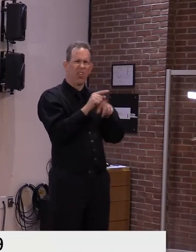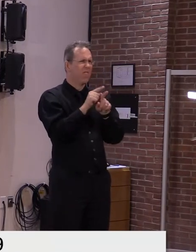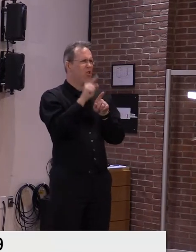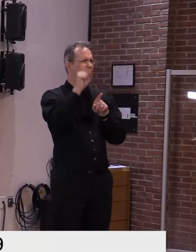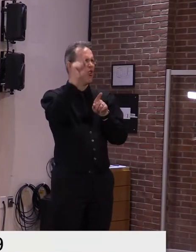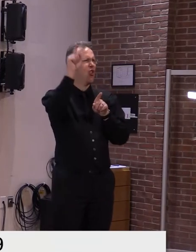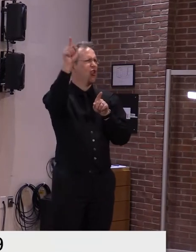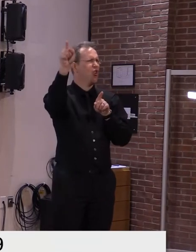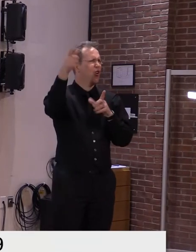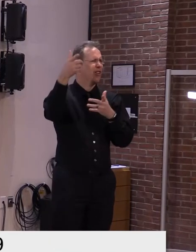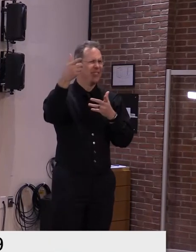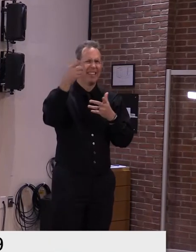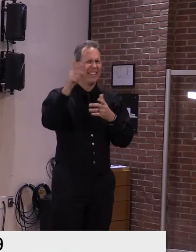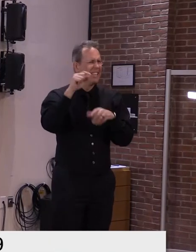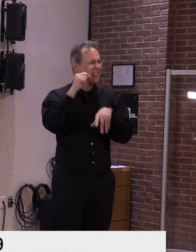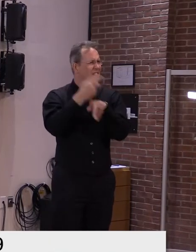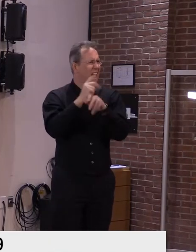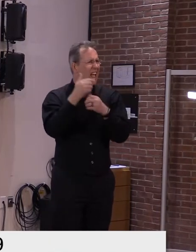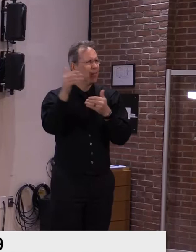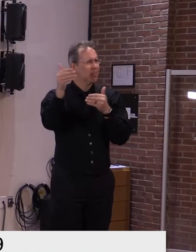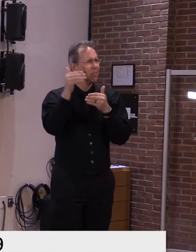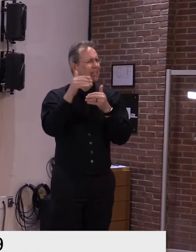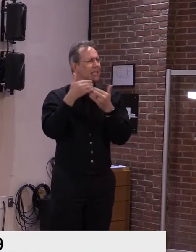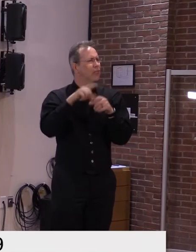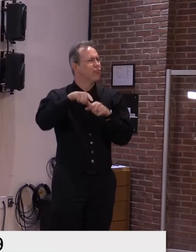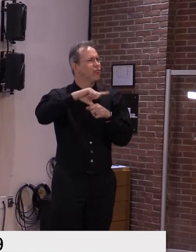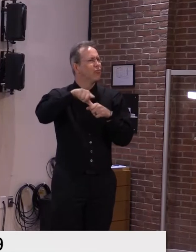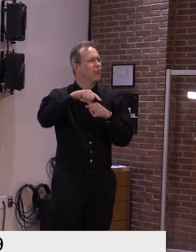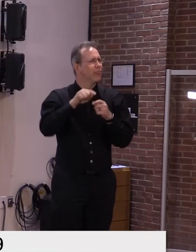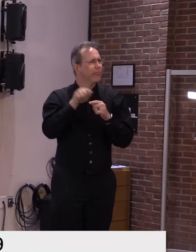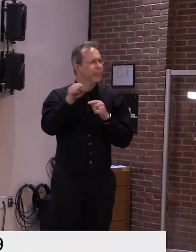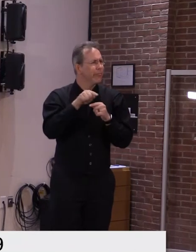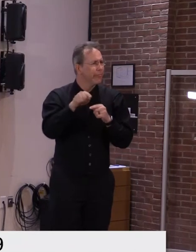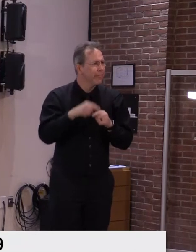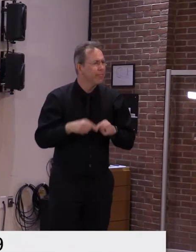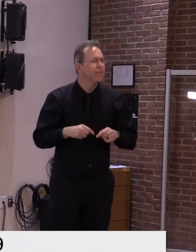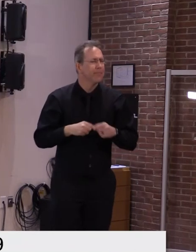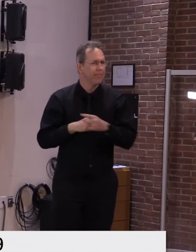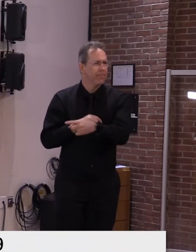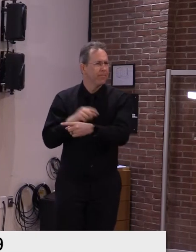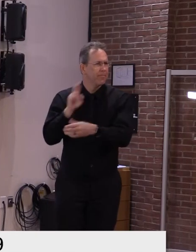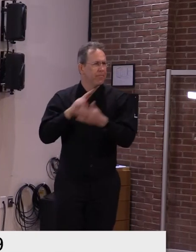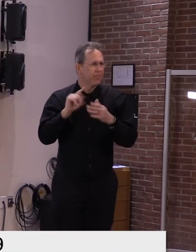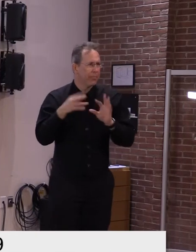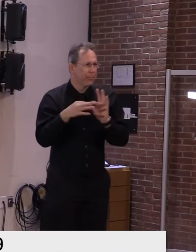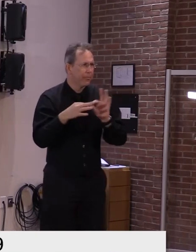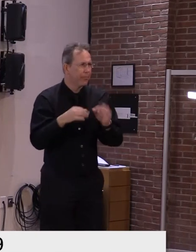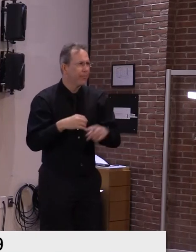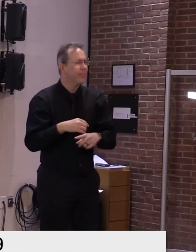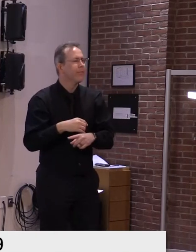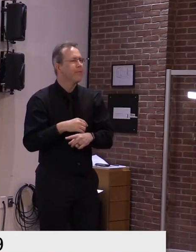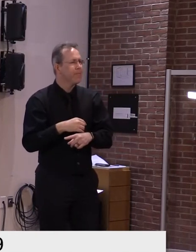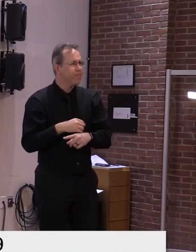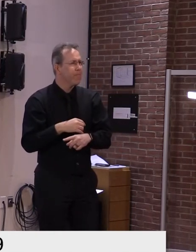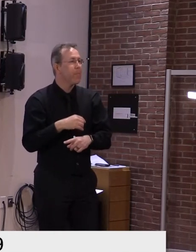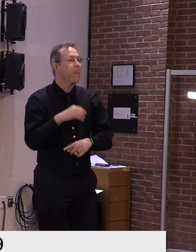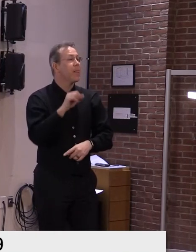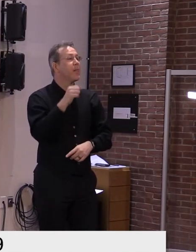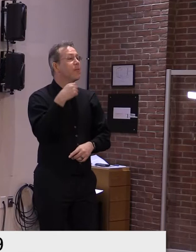Yeah, Tom, I'll reach out to you. But I think what's happening here is people who are trying to get the first